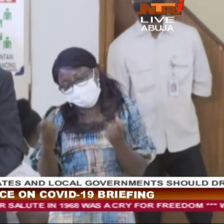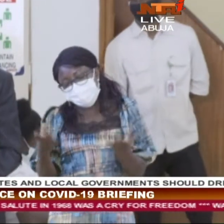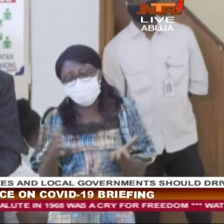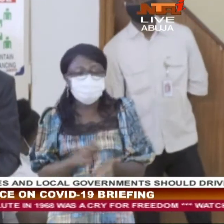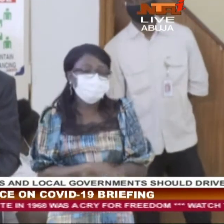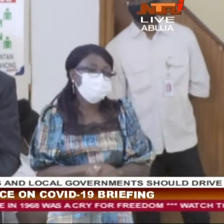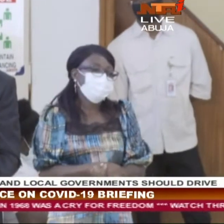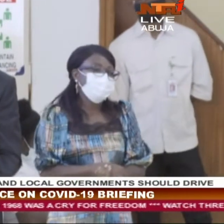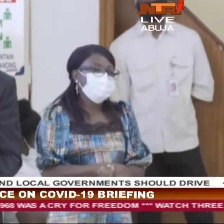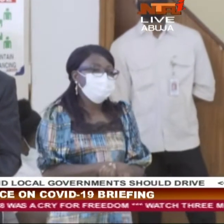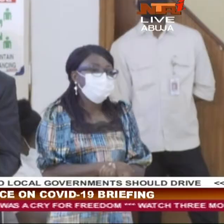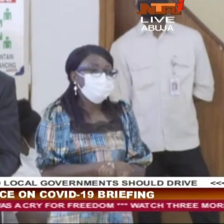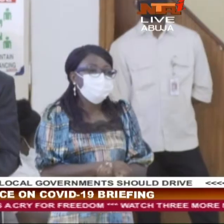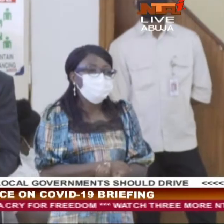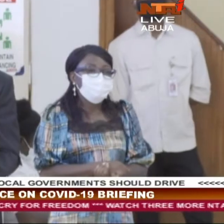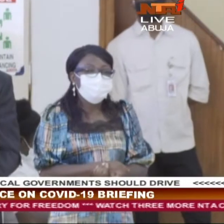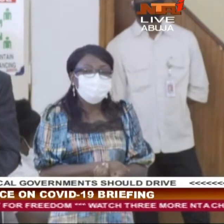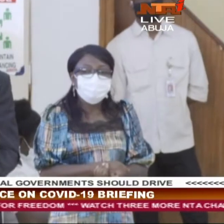much.